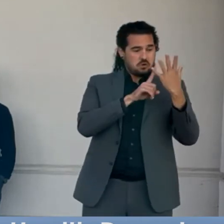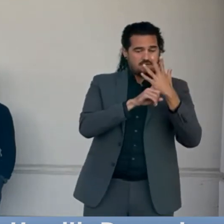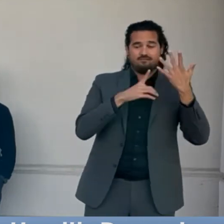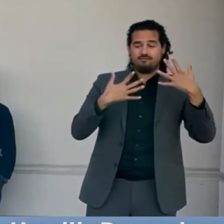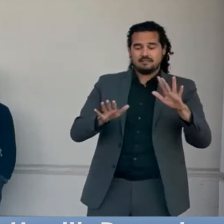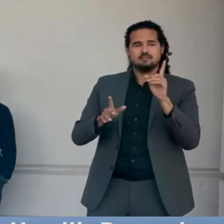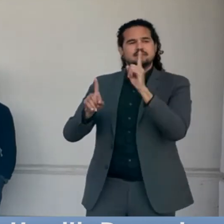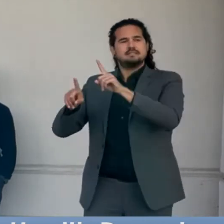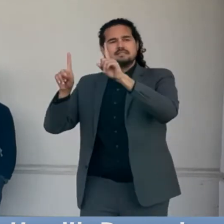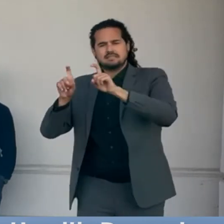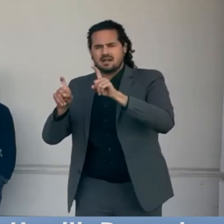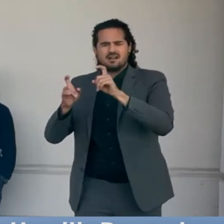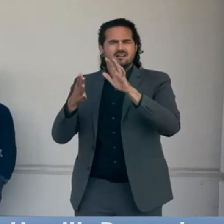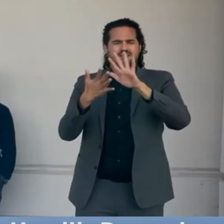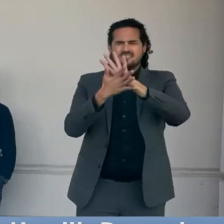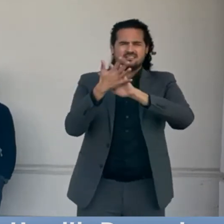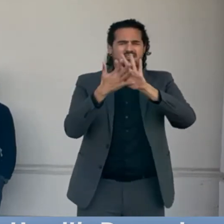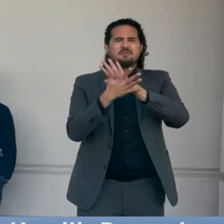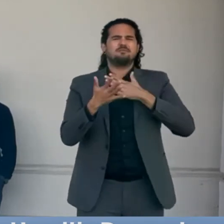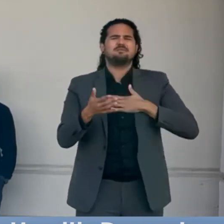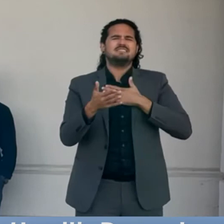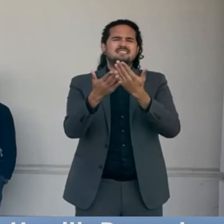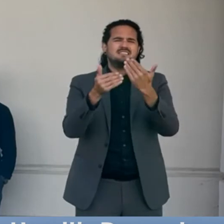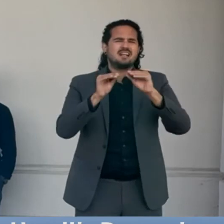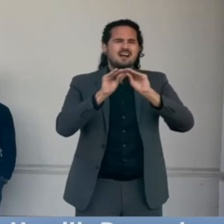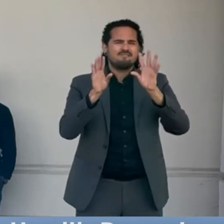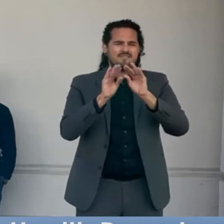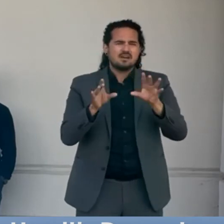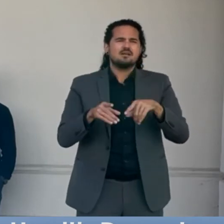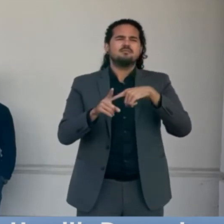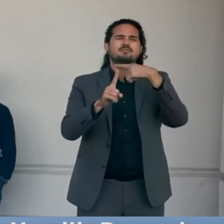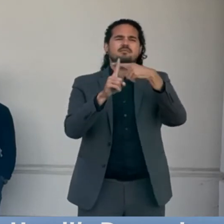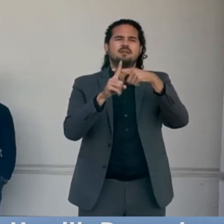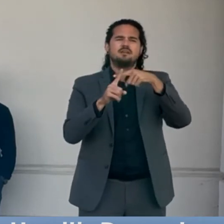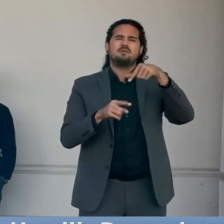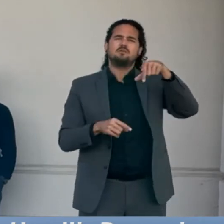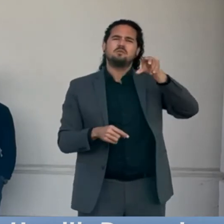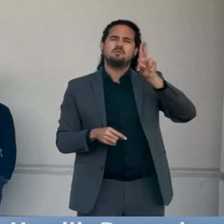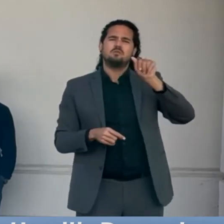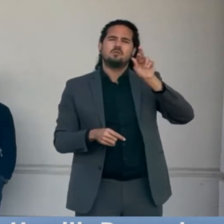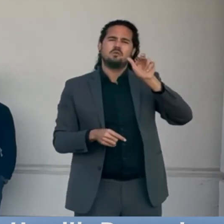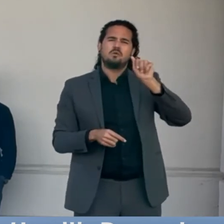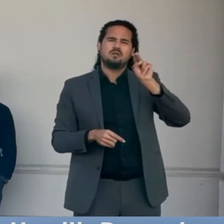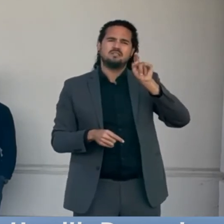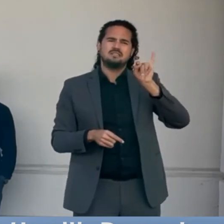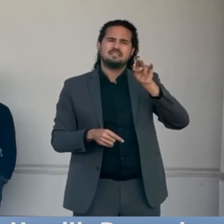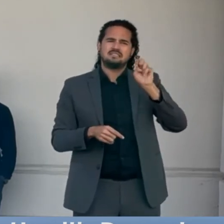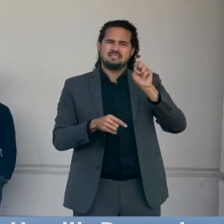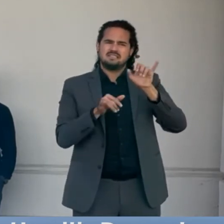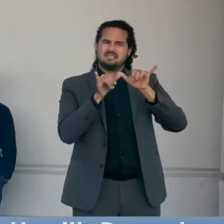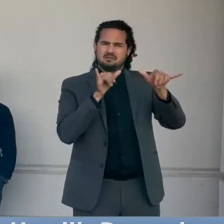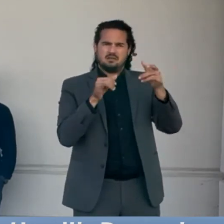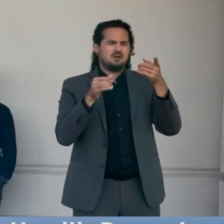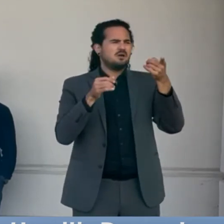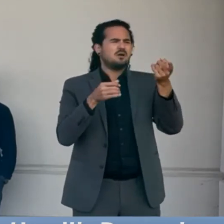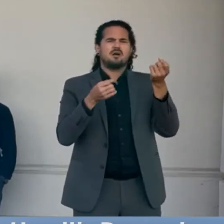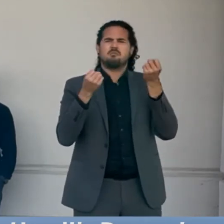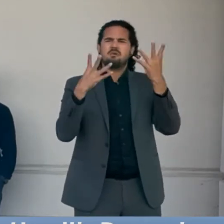the quarantine shelters that are set up for people that either live with too many people in a household or maybe are